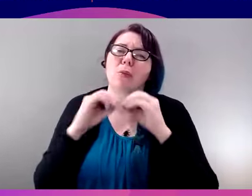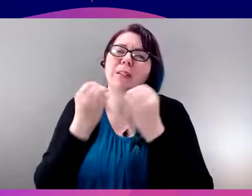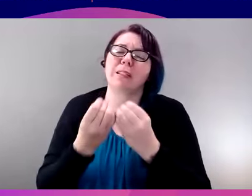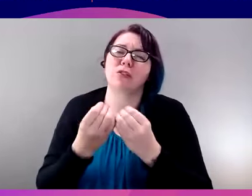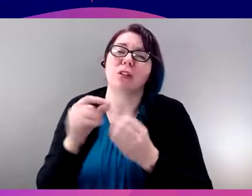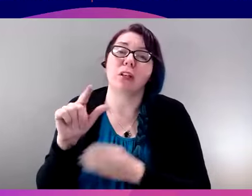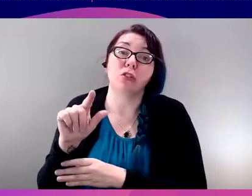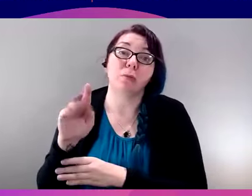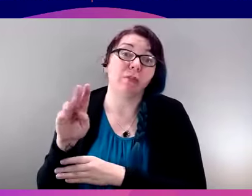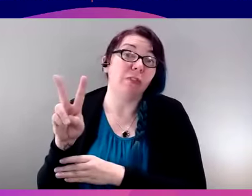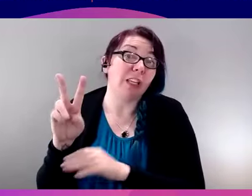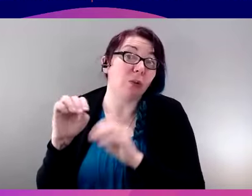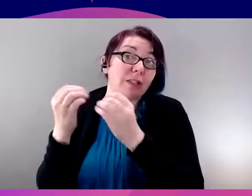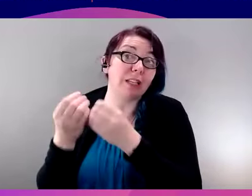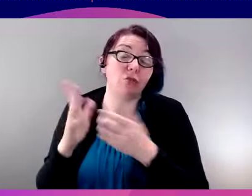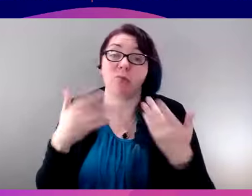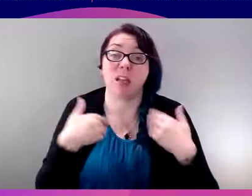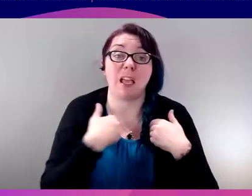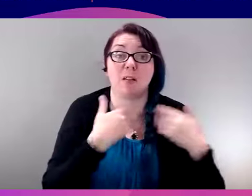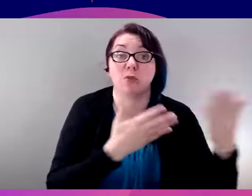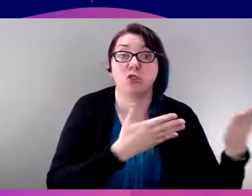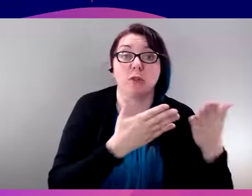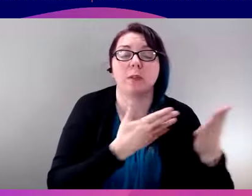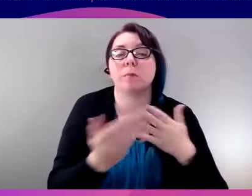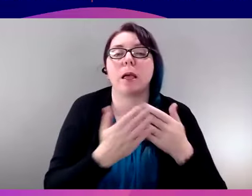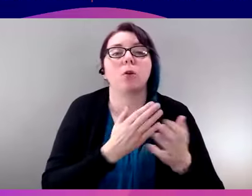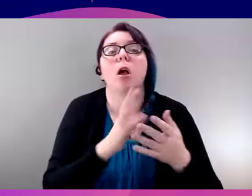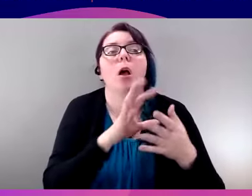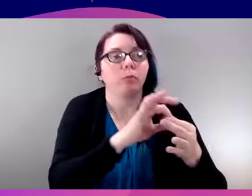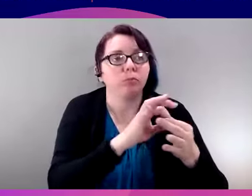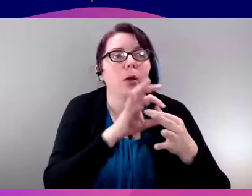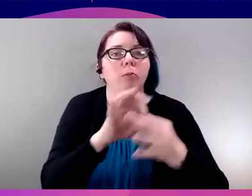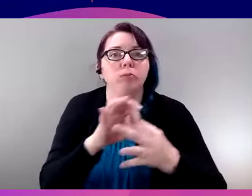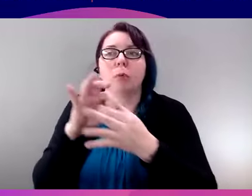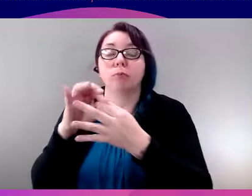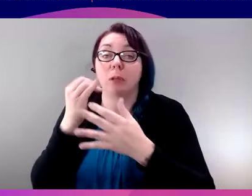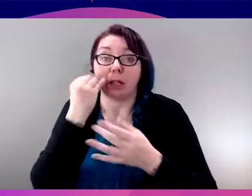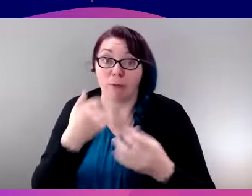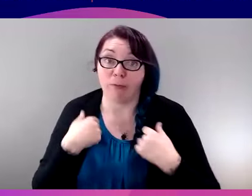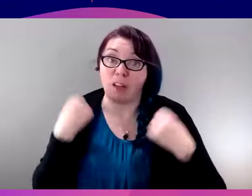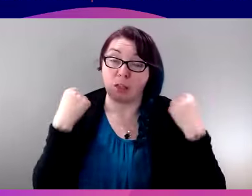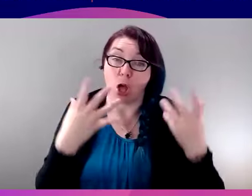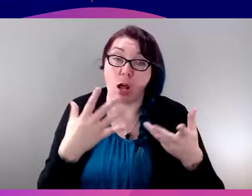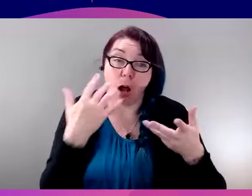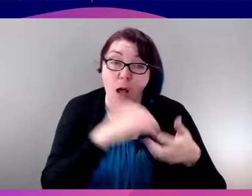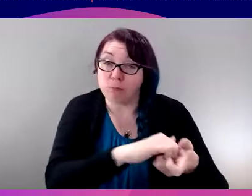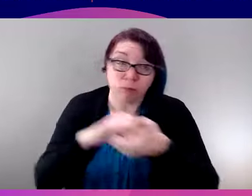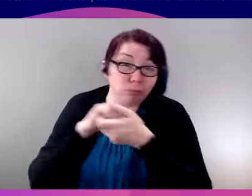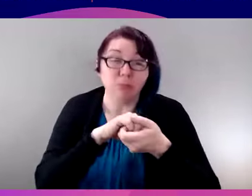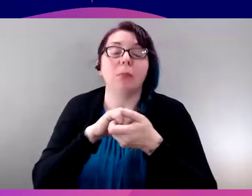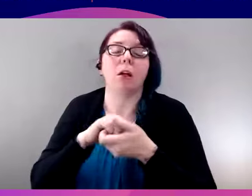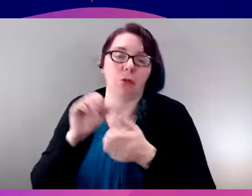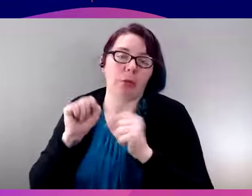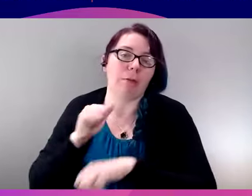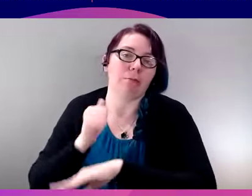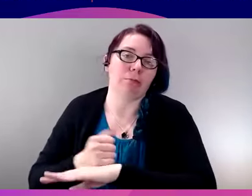whether they be animal service organizations, is how you'll be able to build programs that better support survivors. There's so many examples